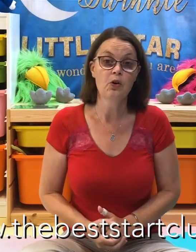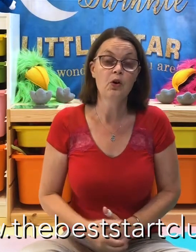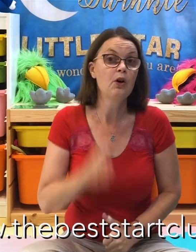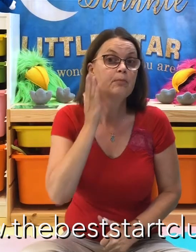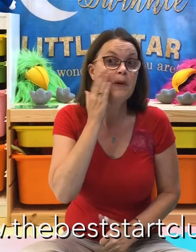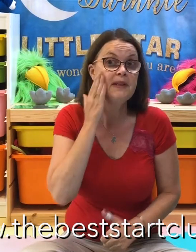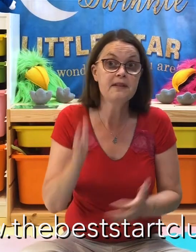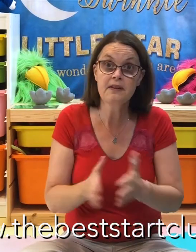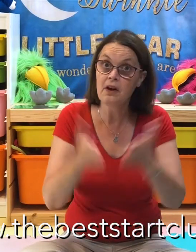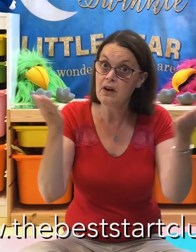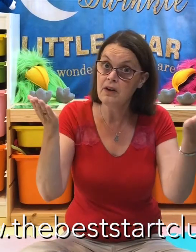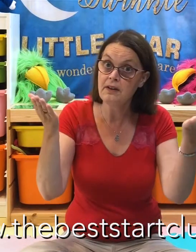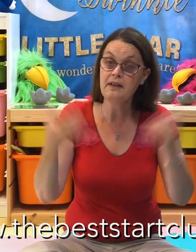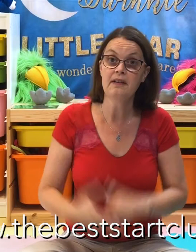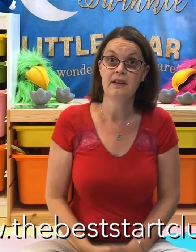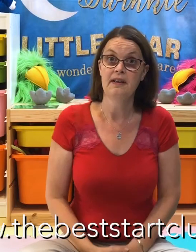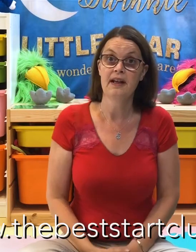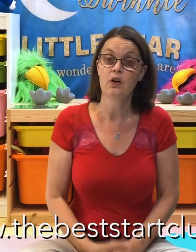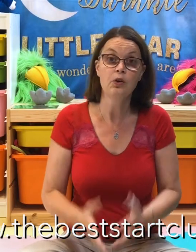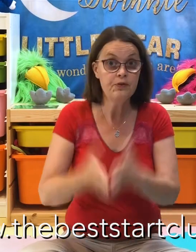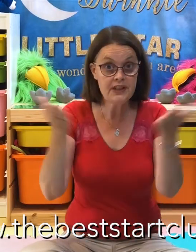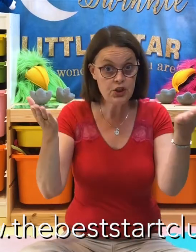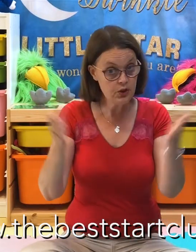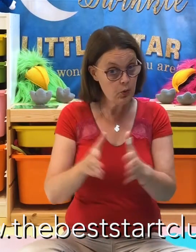Or mummy's gone. Yeah, or finished. Are you all